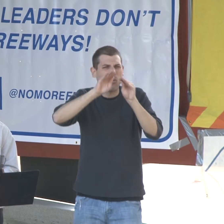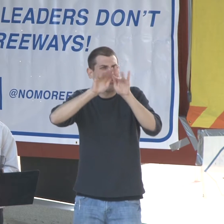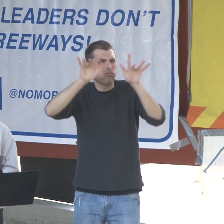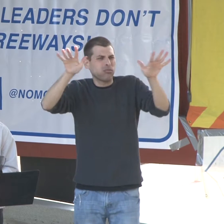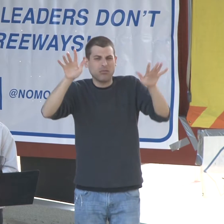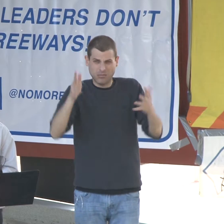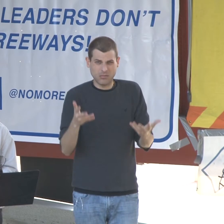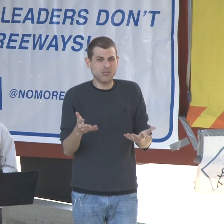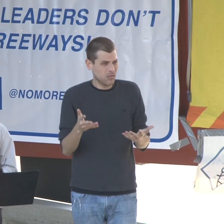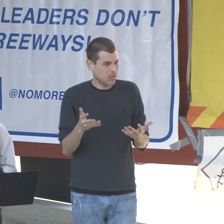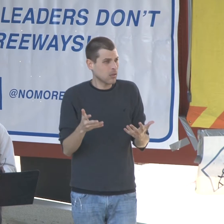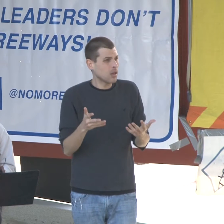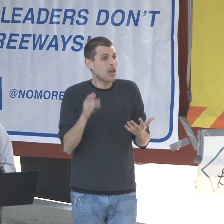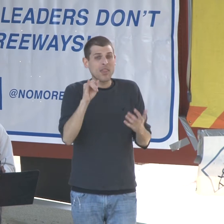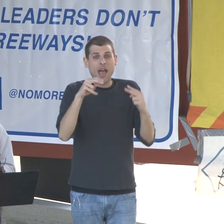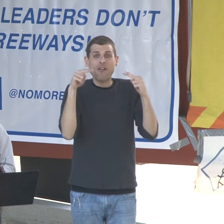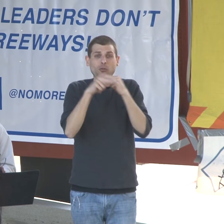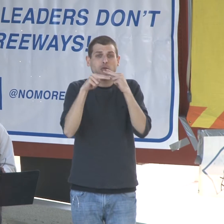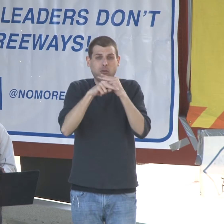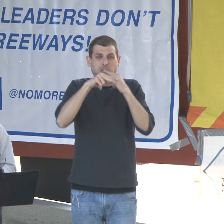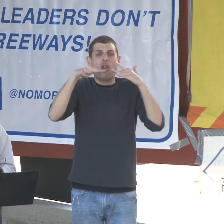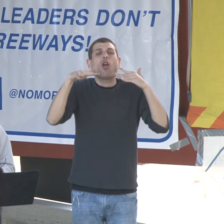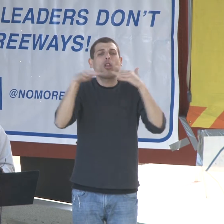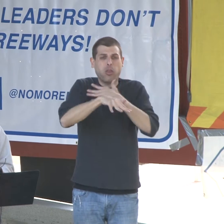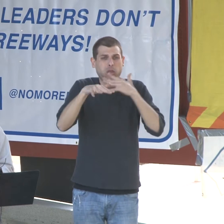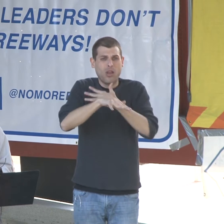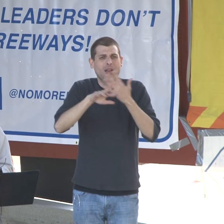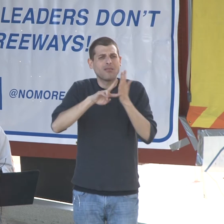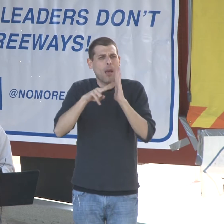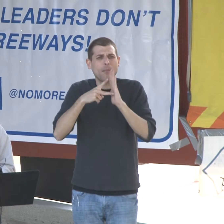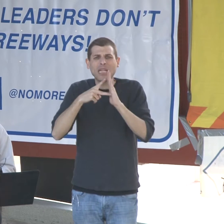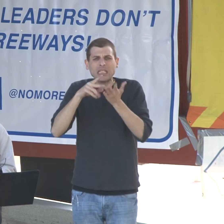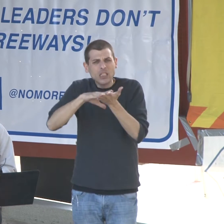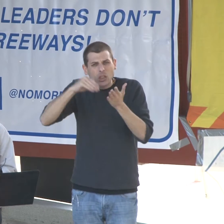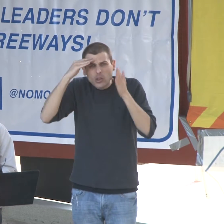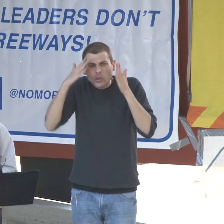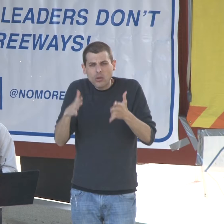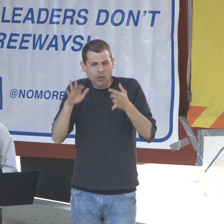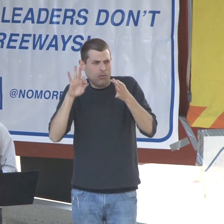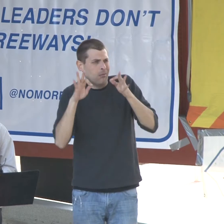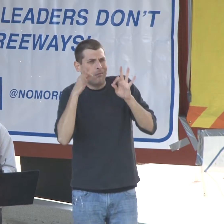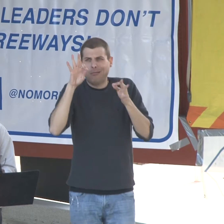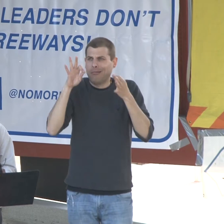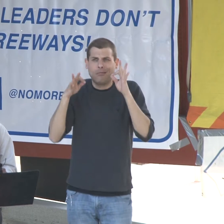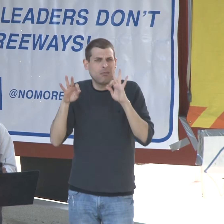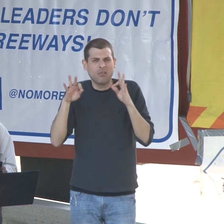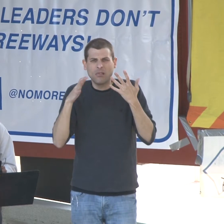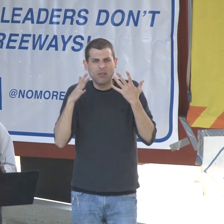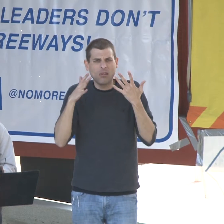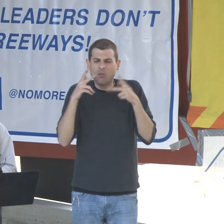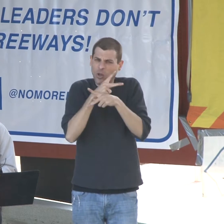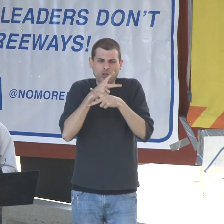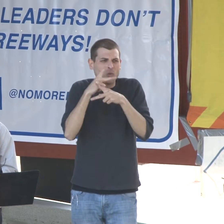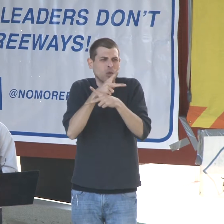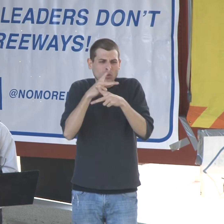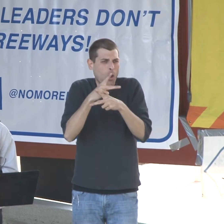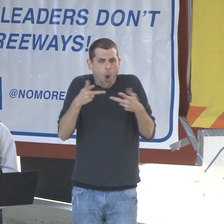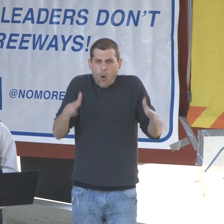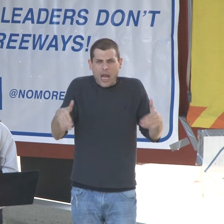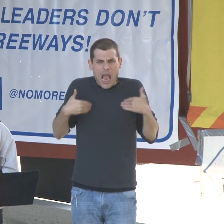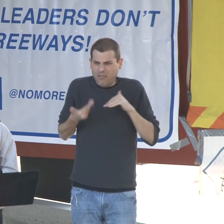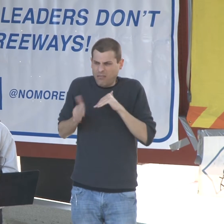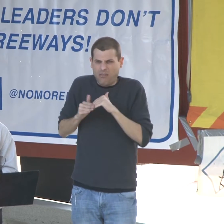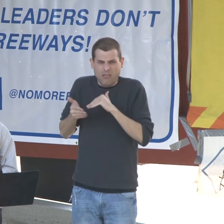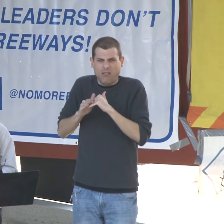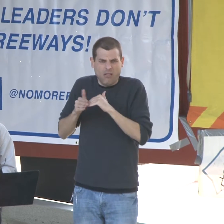that not only interrupts the focus of these students trying to learn and devise a way out of the situation that they've been dealt, but one that litters